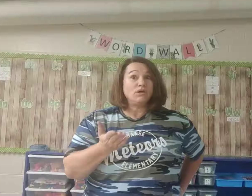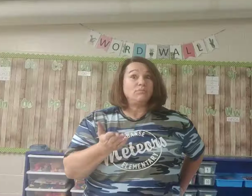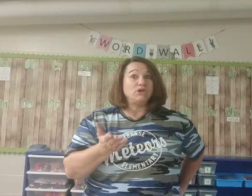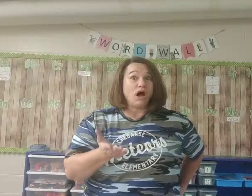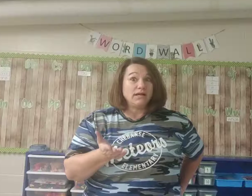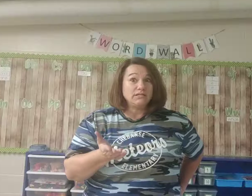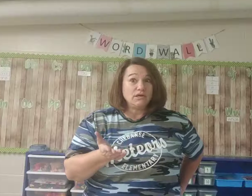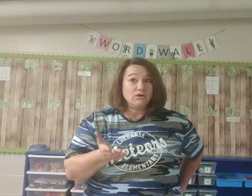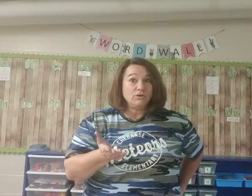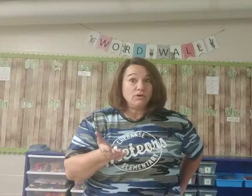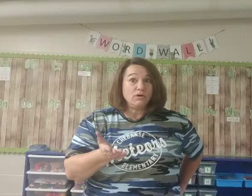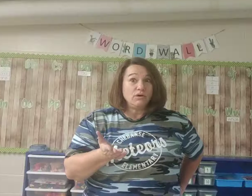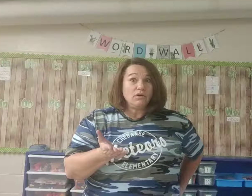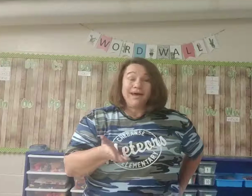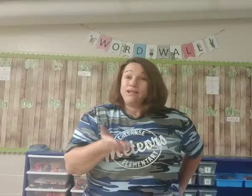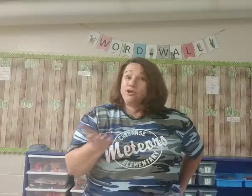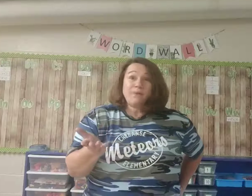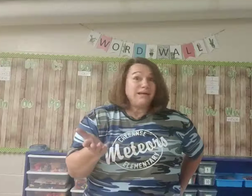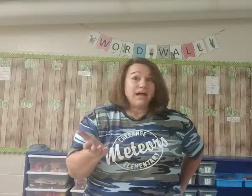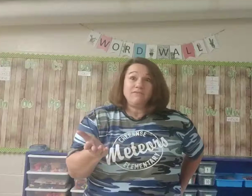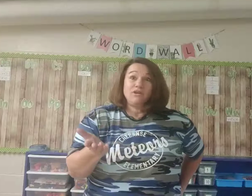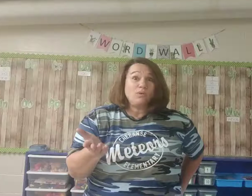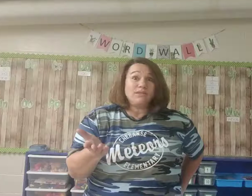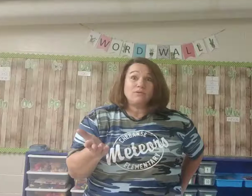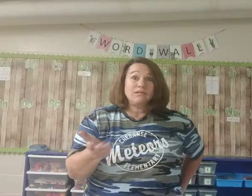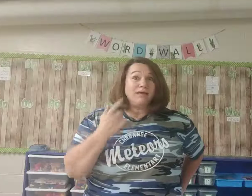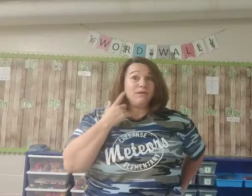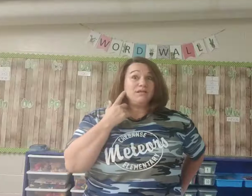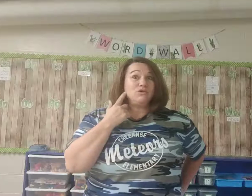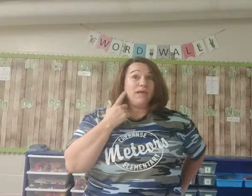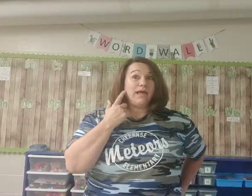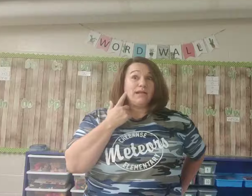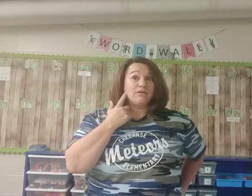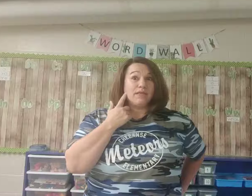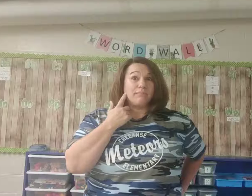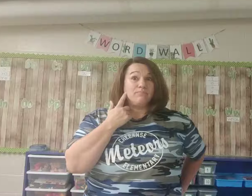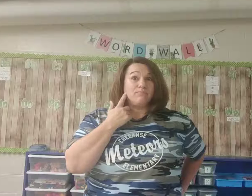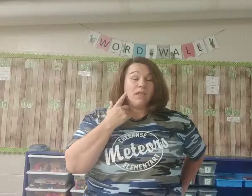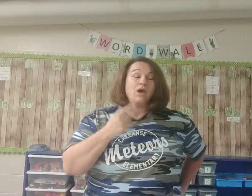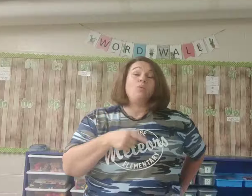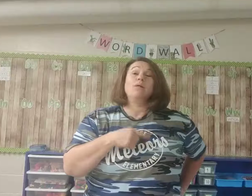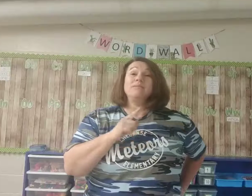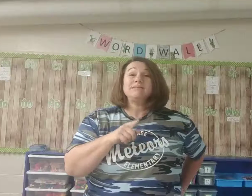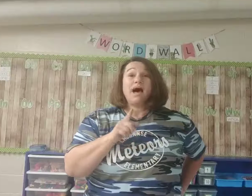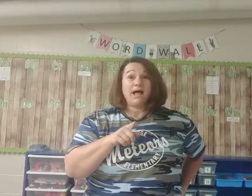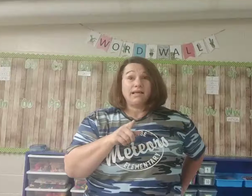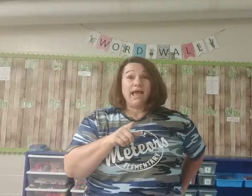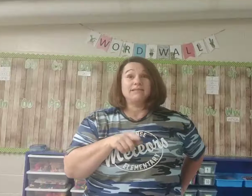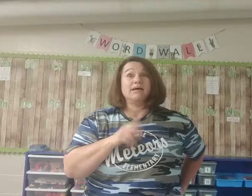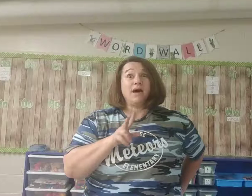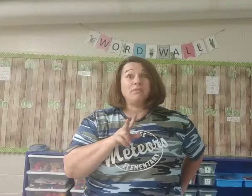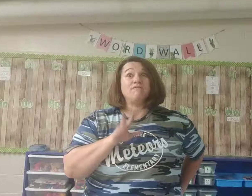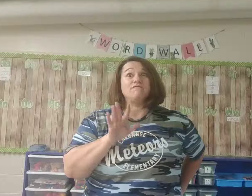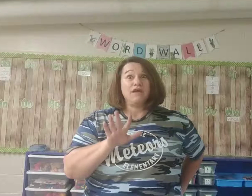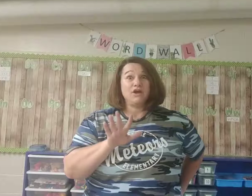could be talking to you, and you might not even know what they were saying because you can't hear them. Well, Miss Holly has a couple of